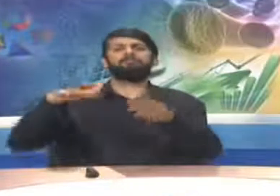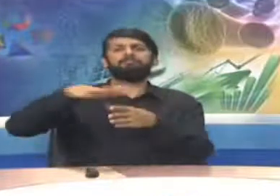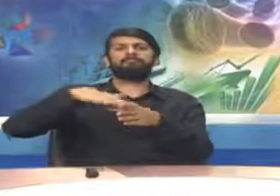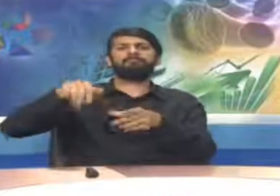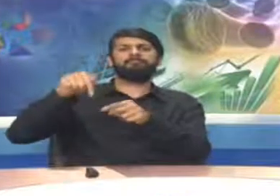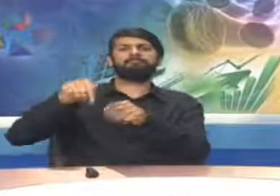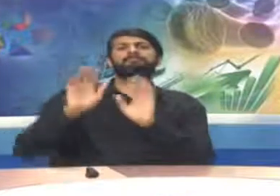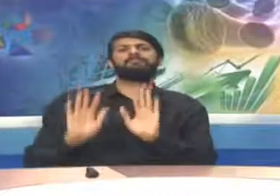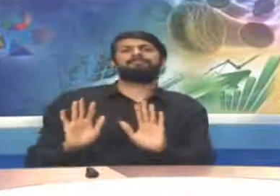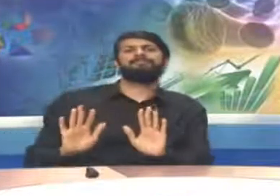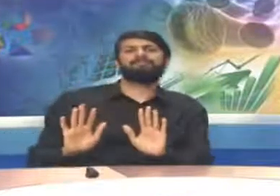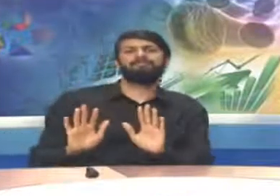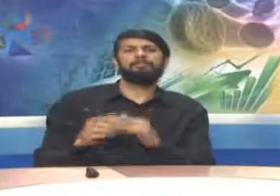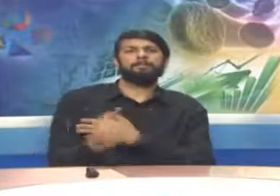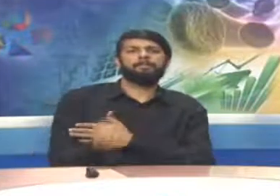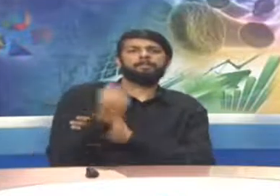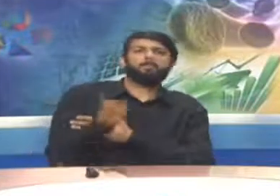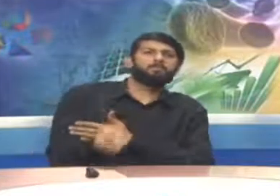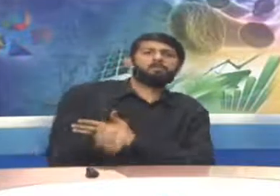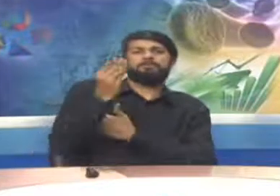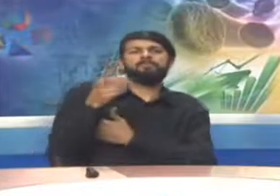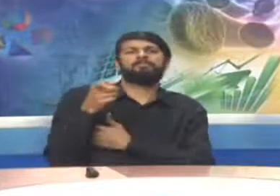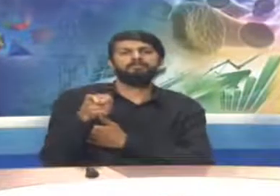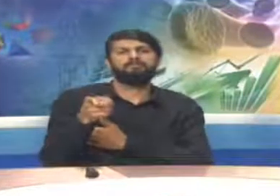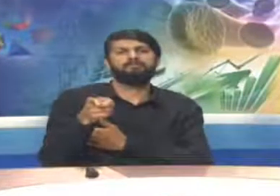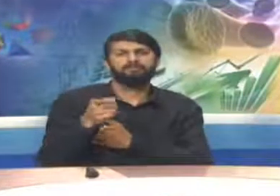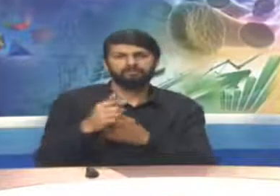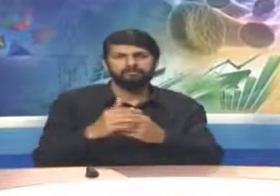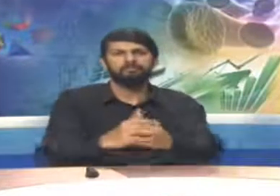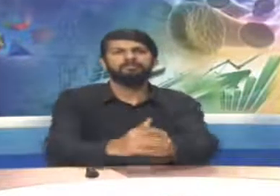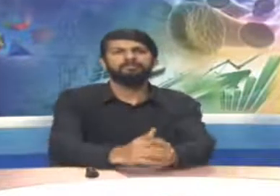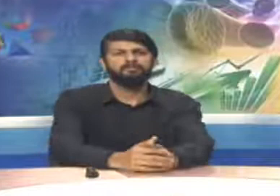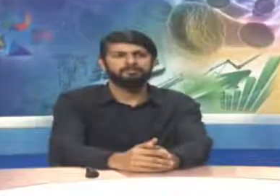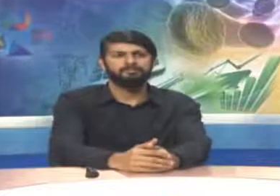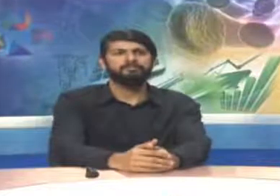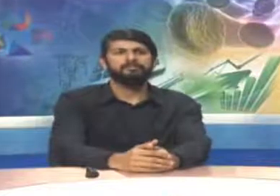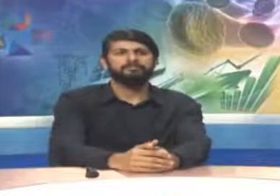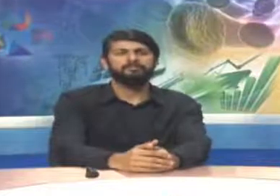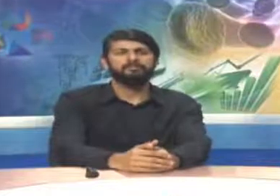cottage industry and the theory of trusteeship.